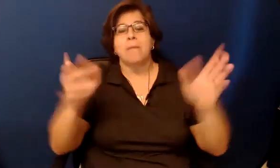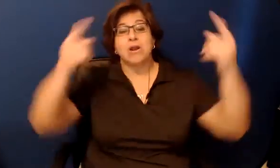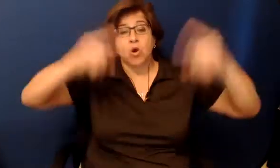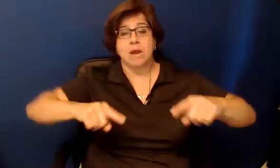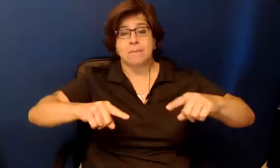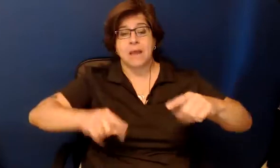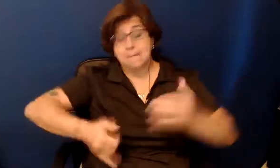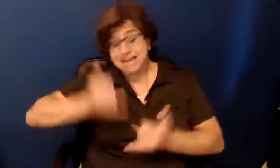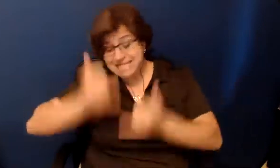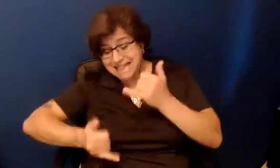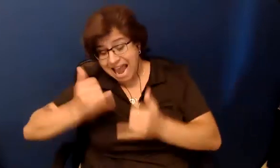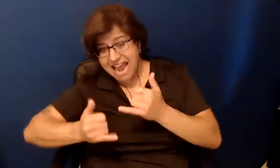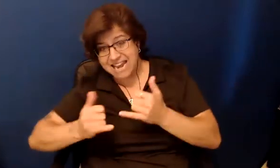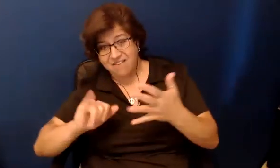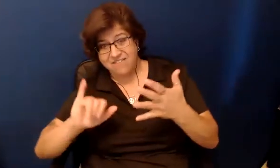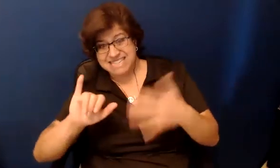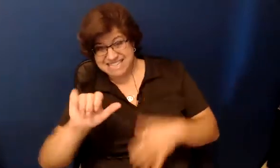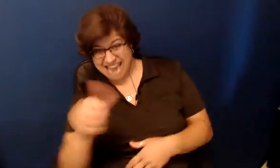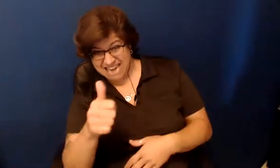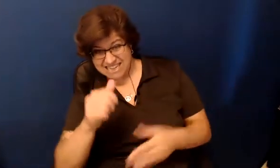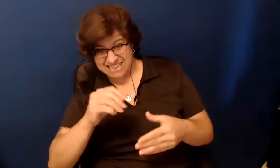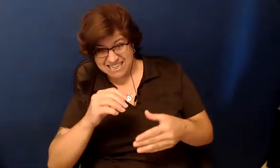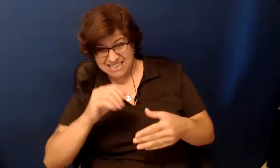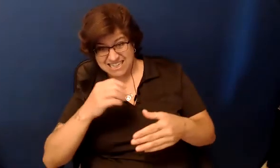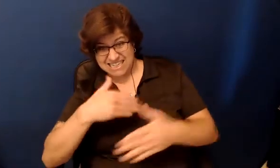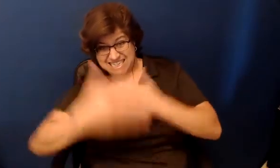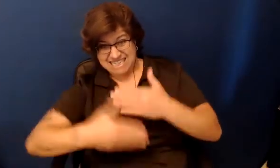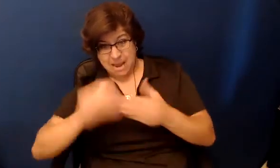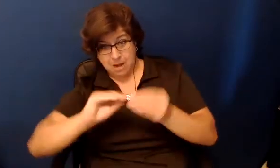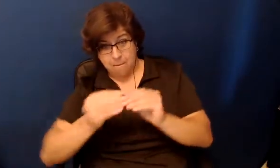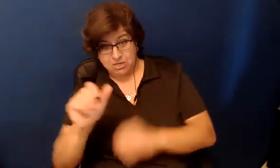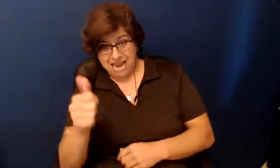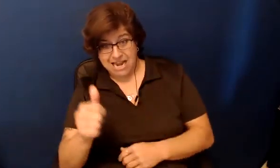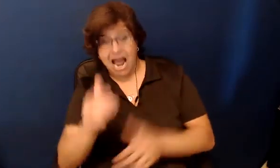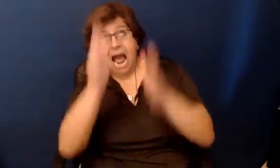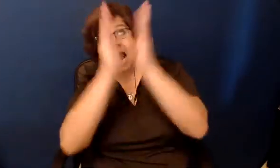an open-ended agreement, because I asked God at the very end of that 10th step